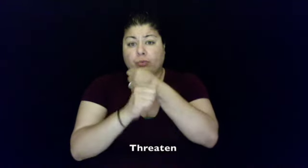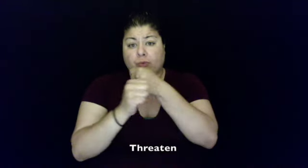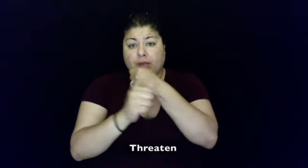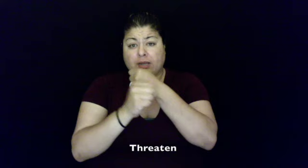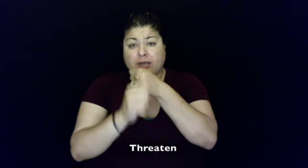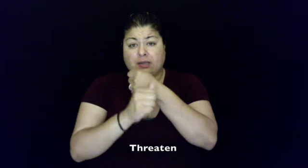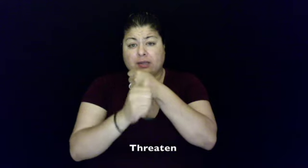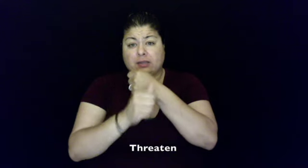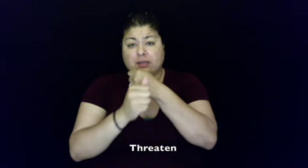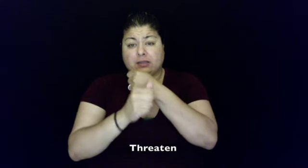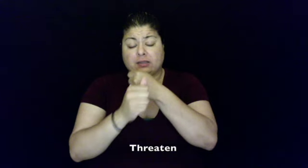Threaten.